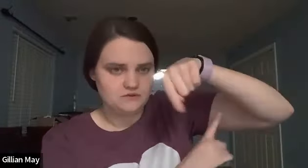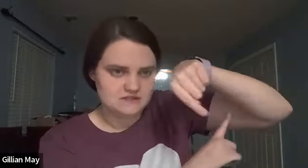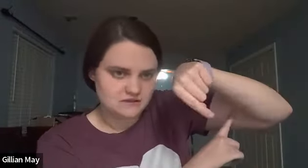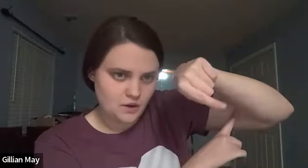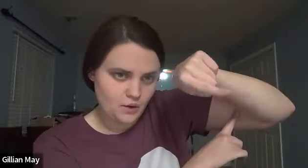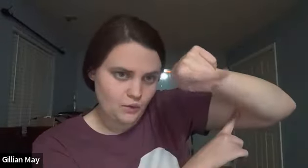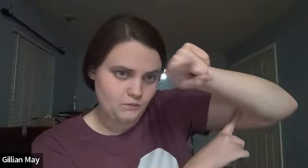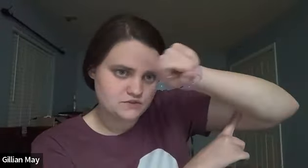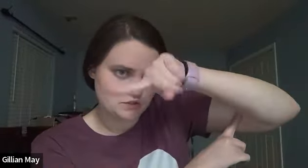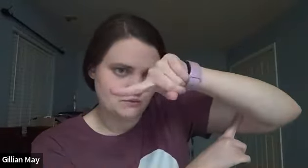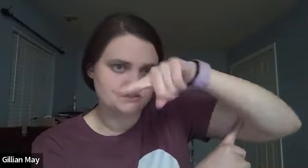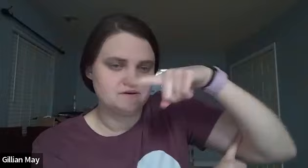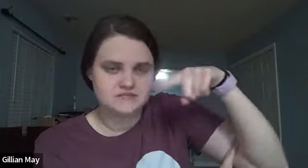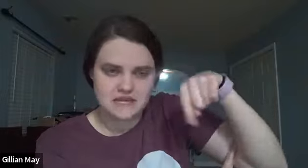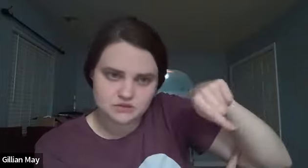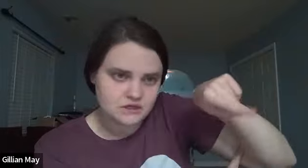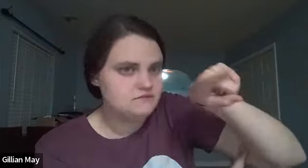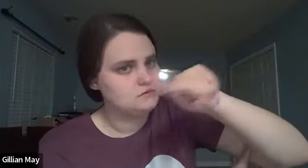this whole circle motion. I'm saying I told everyone.